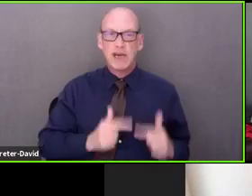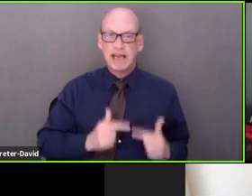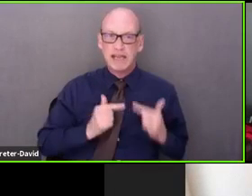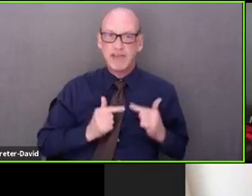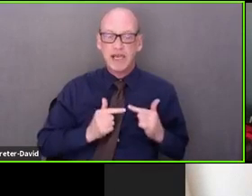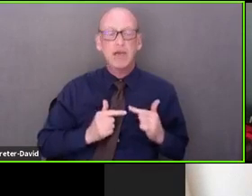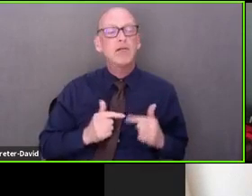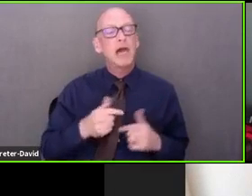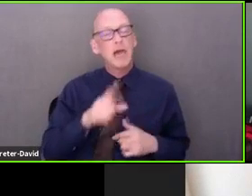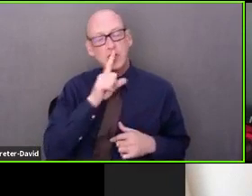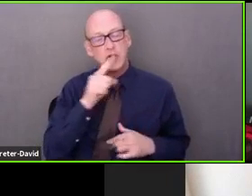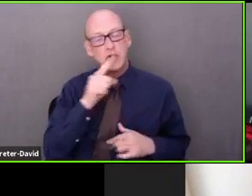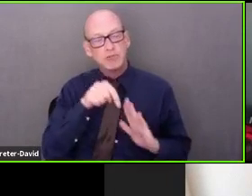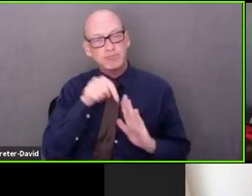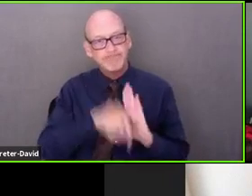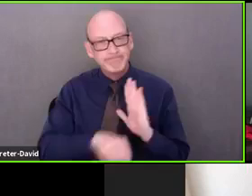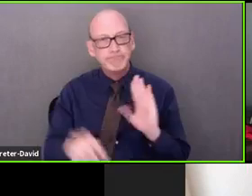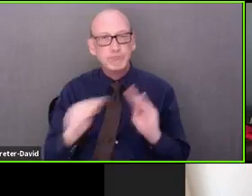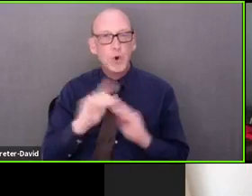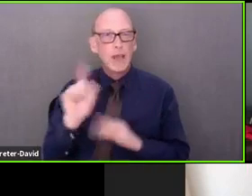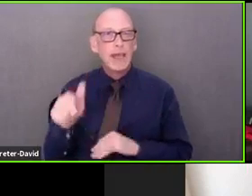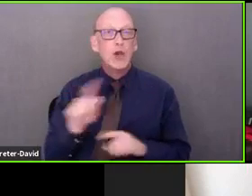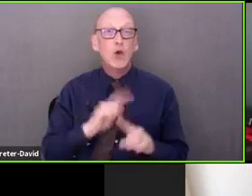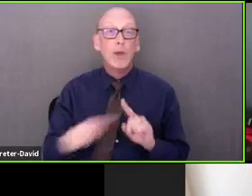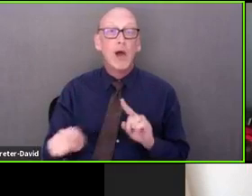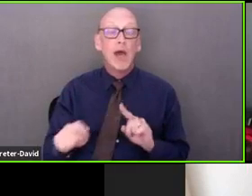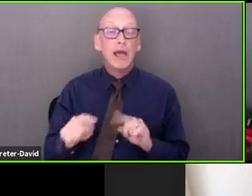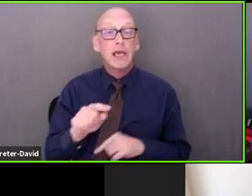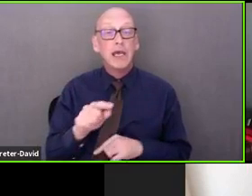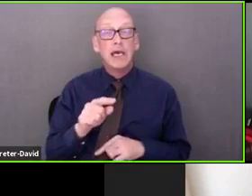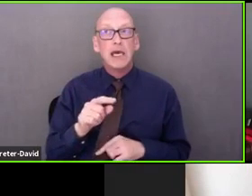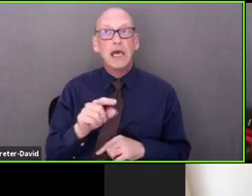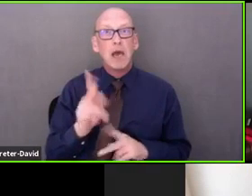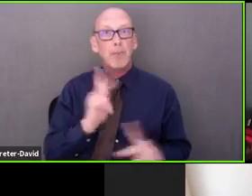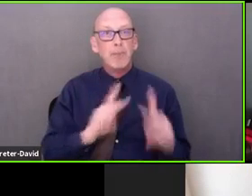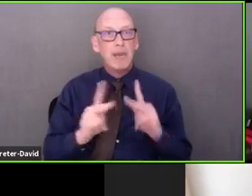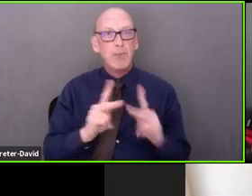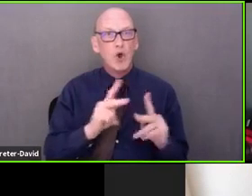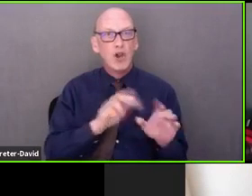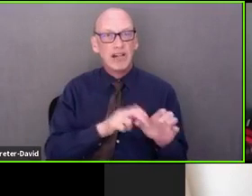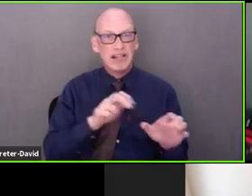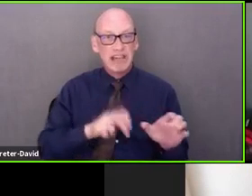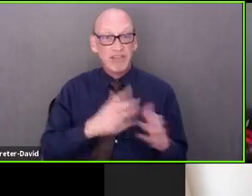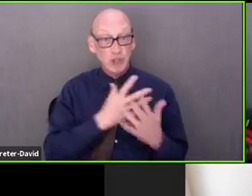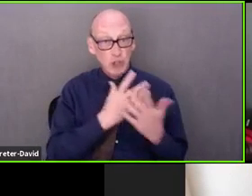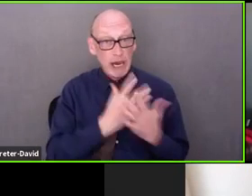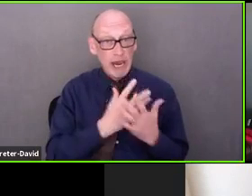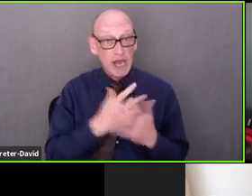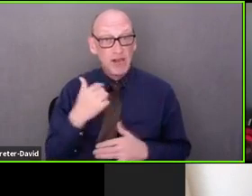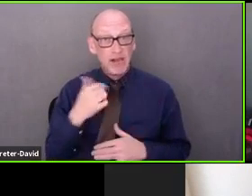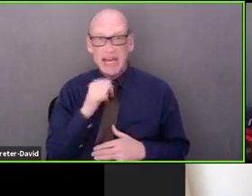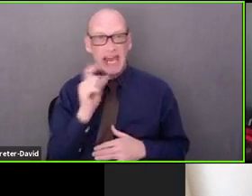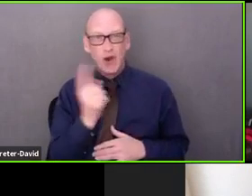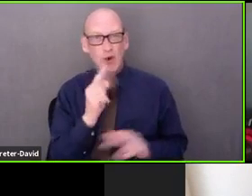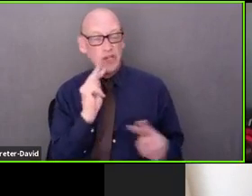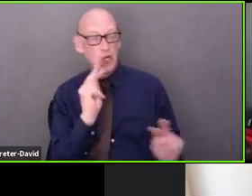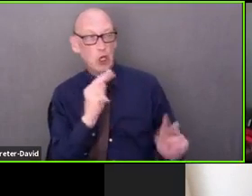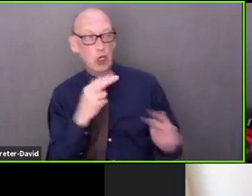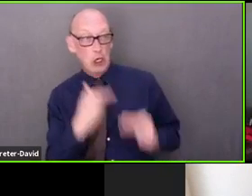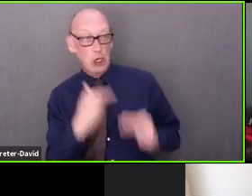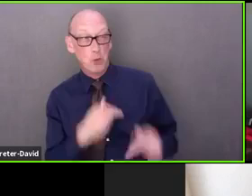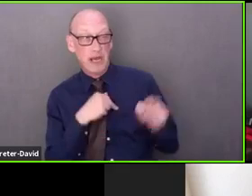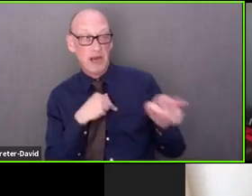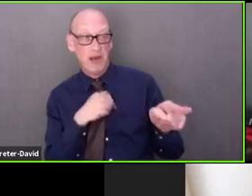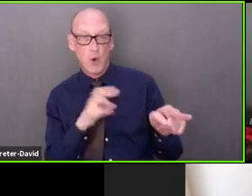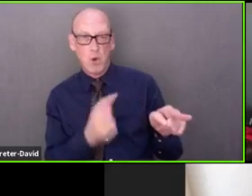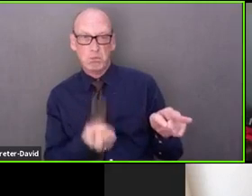but returning citizens aren't always looked at as human or aren't always understood